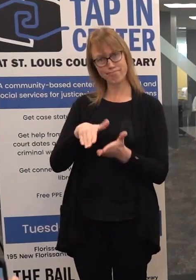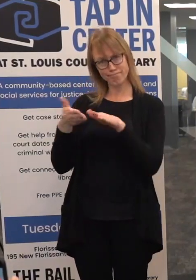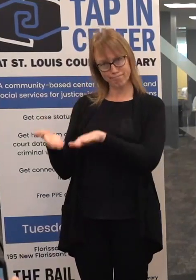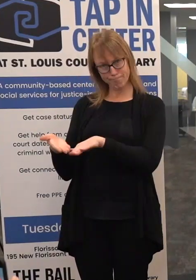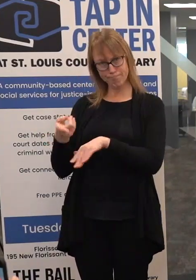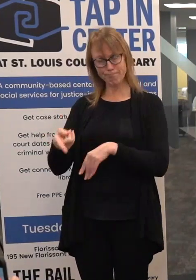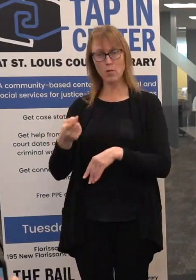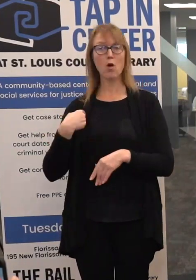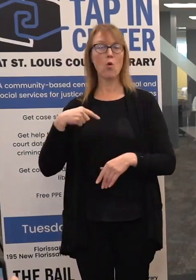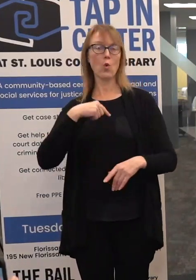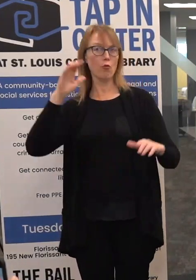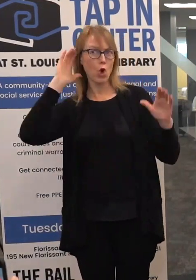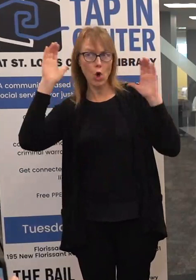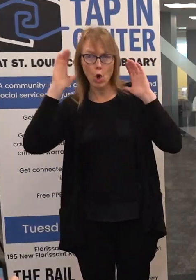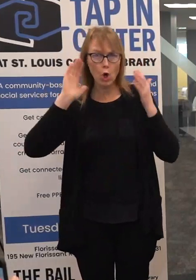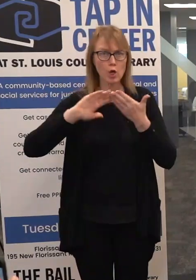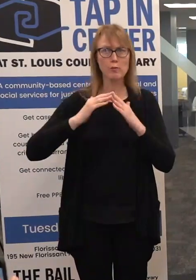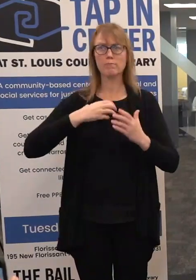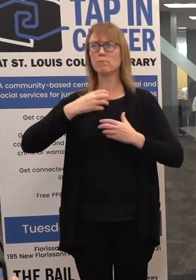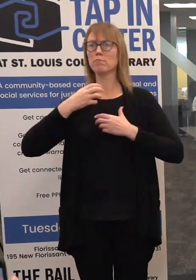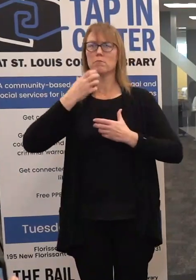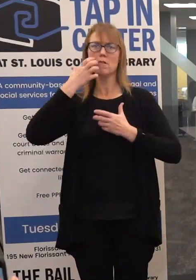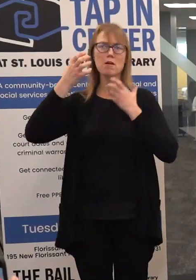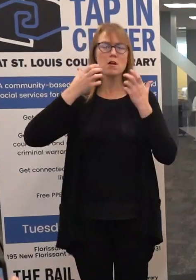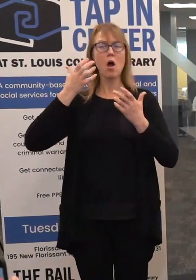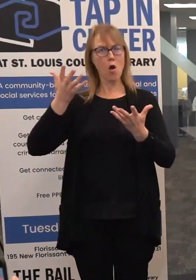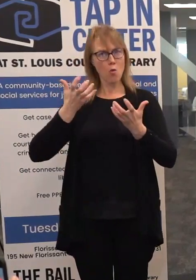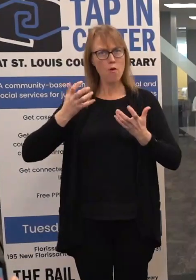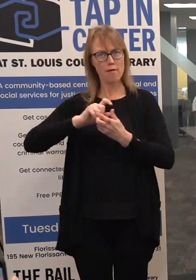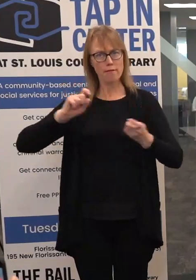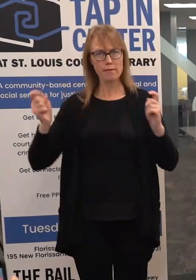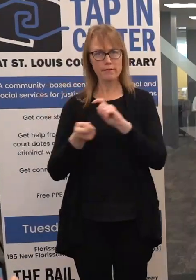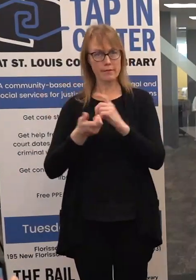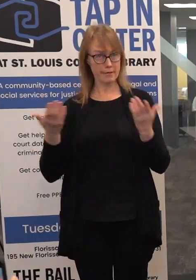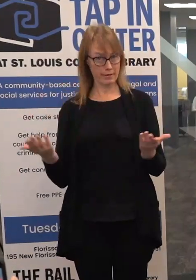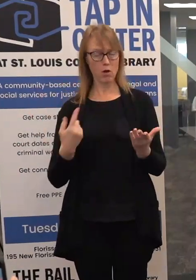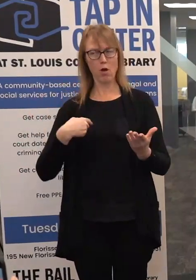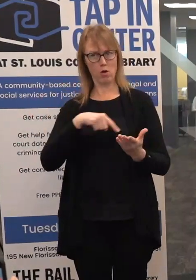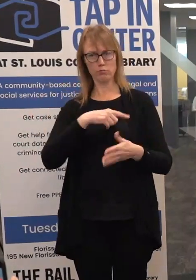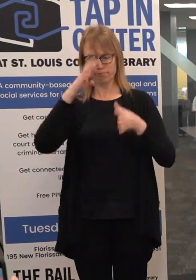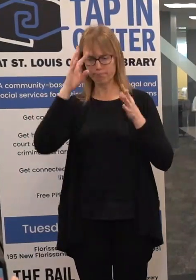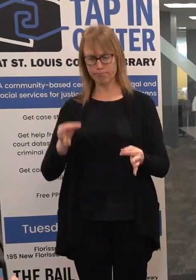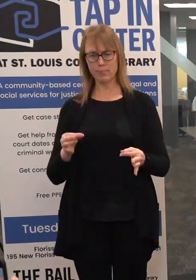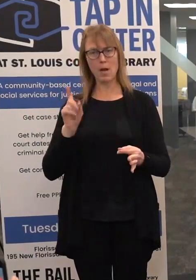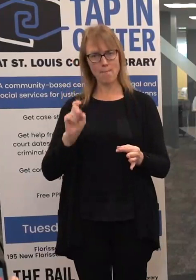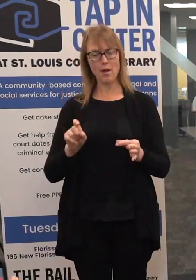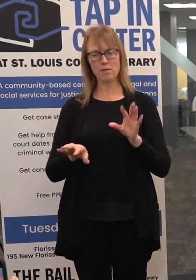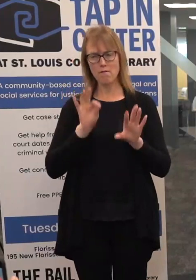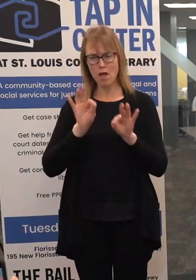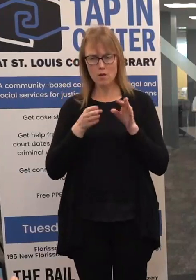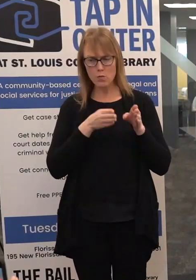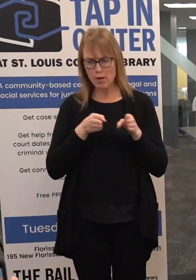a commitment to make significant, sustainable changes in St. Louis. We knew that we needed to find